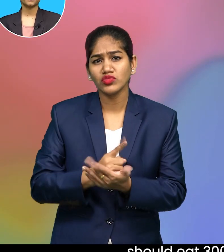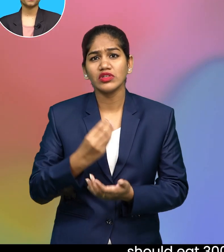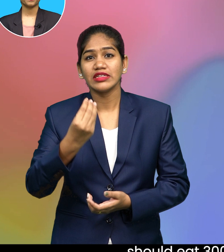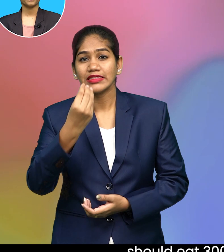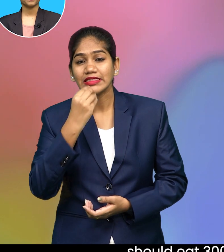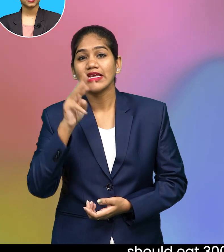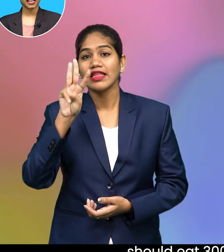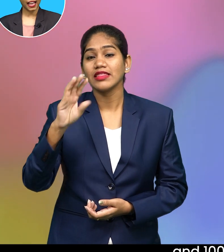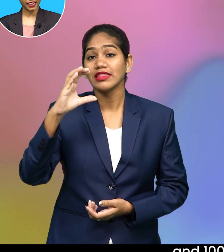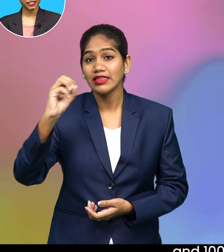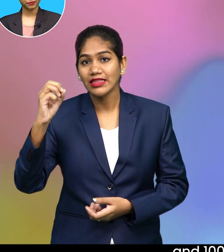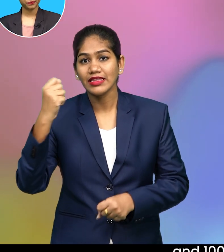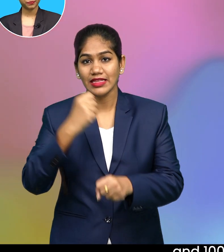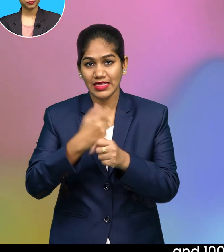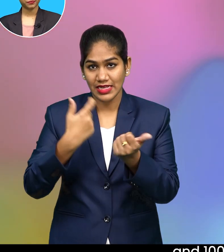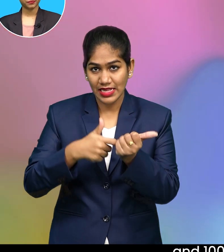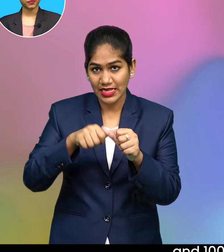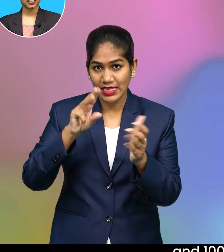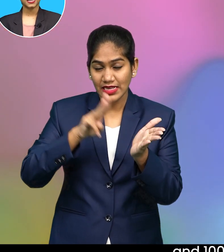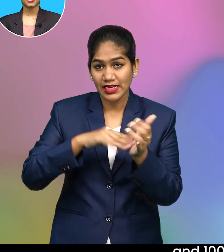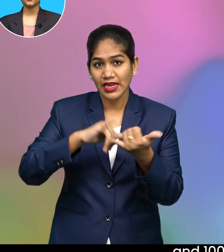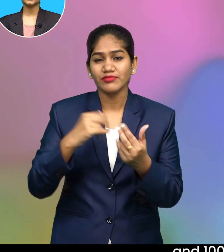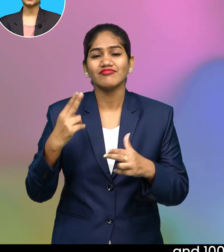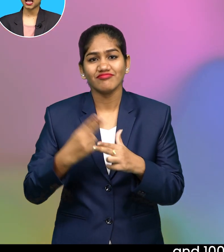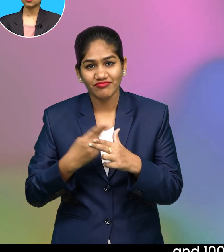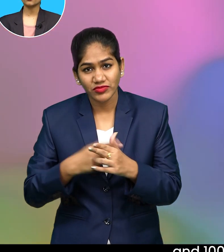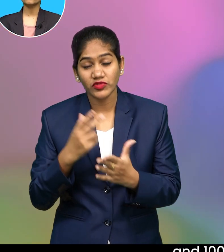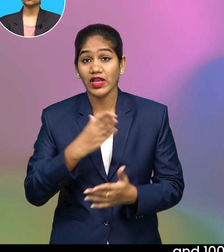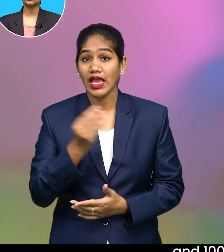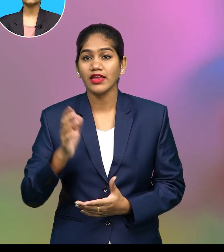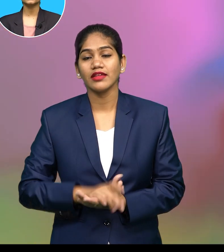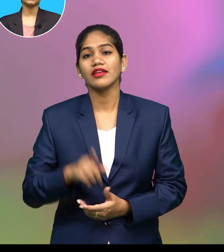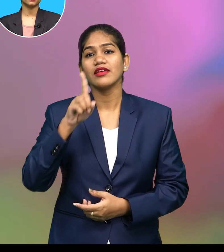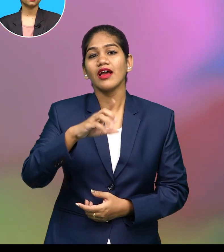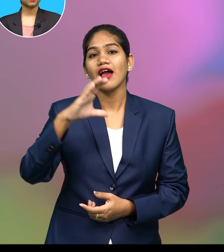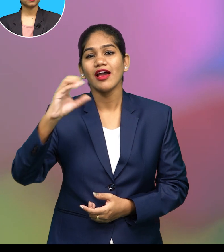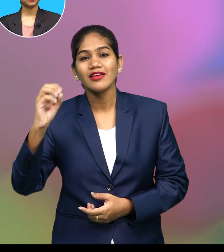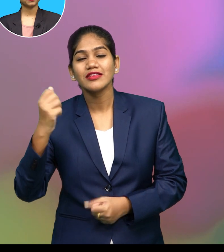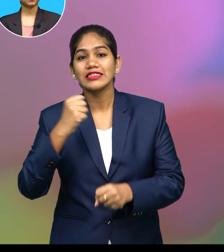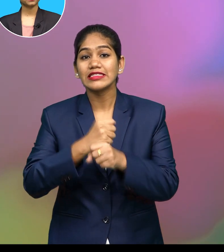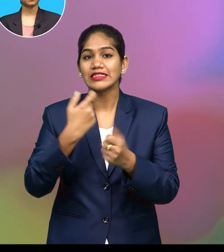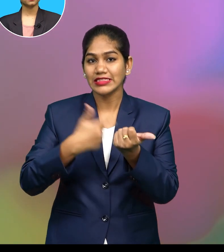vegetables and 100 grams of fruits a day.